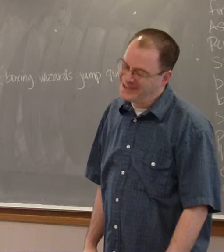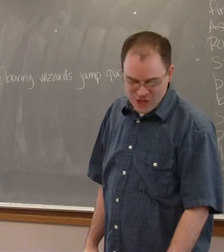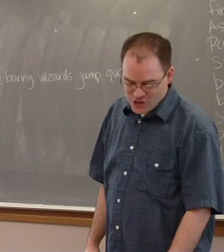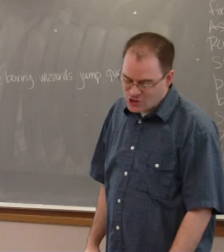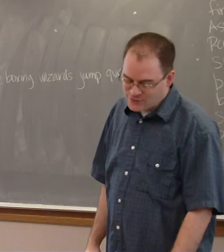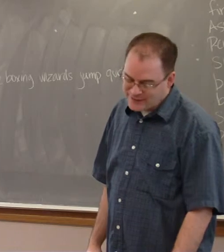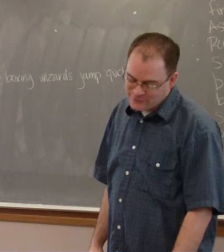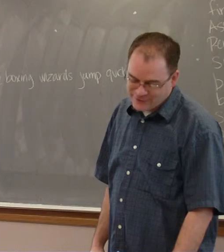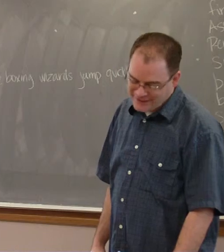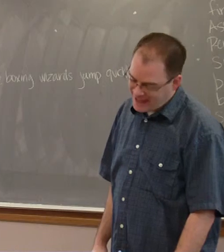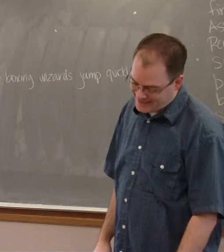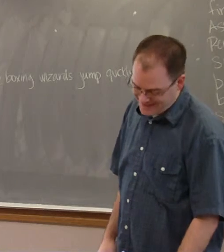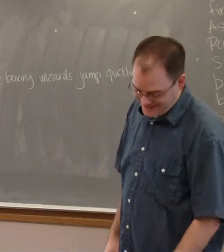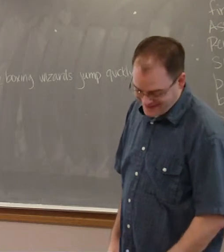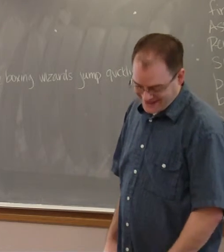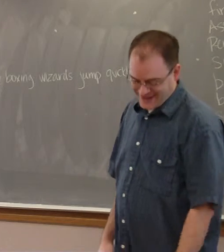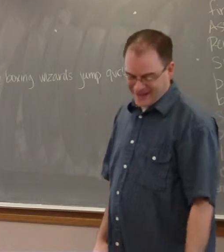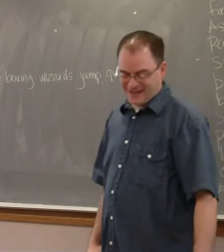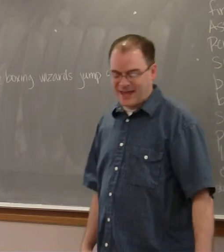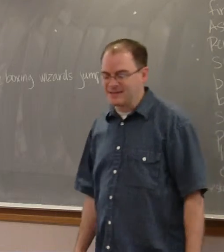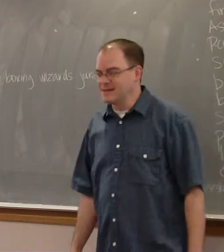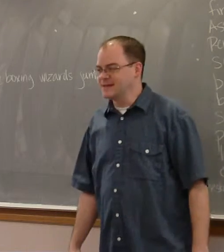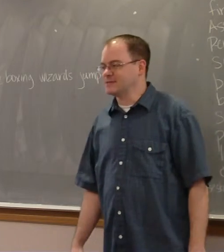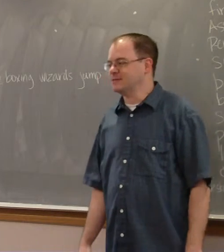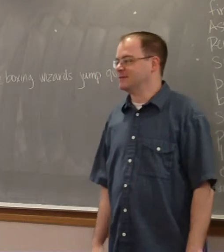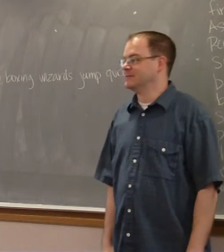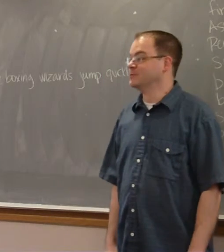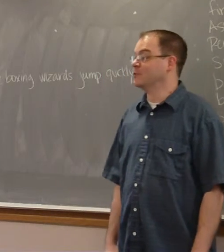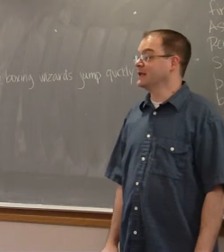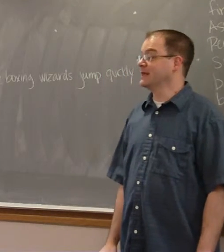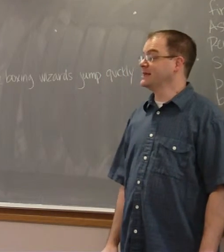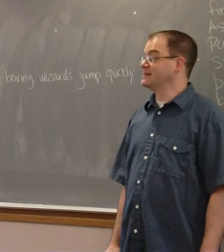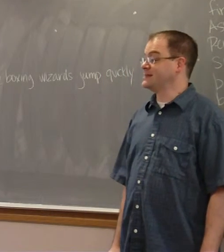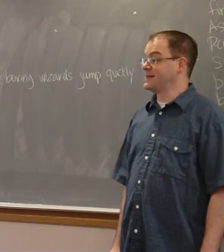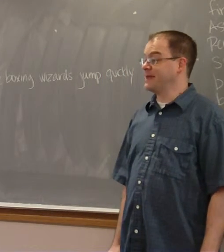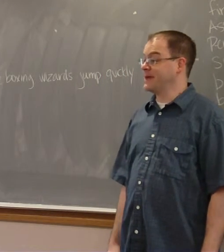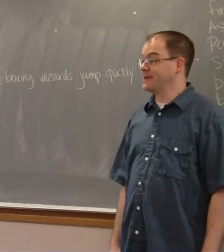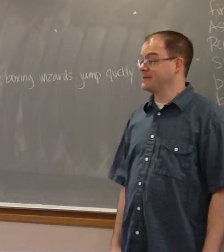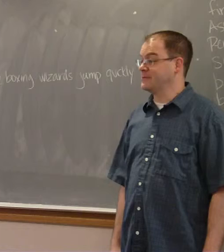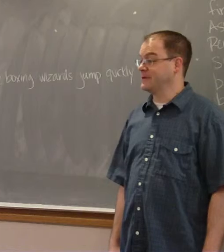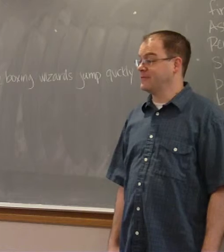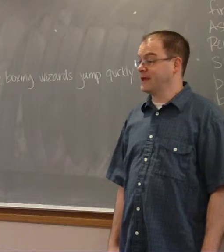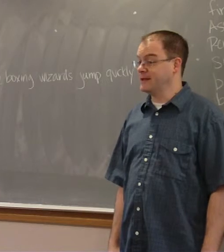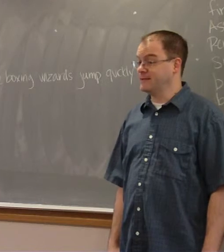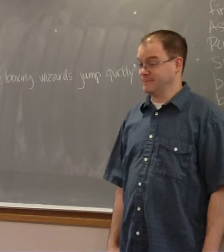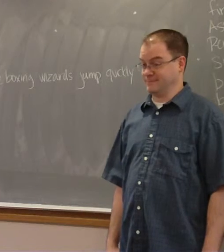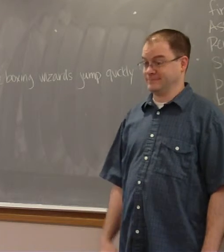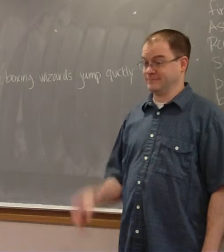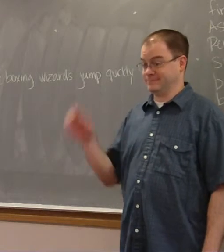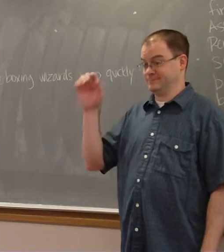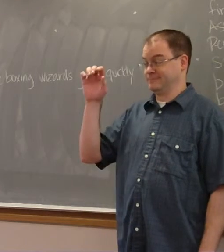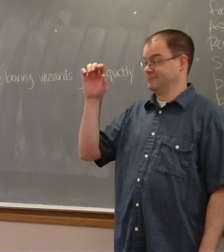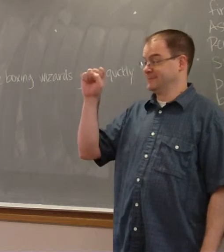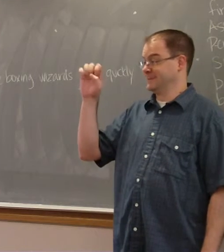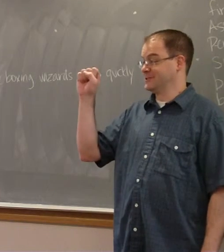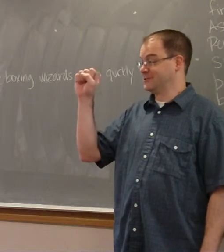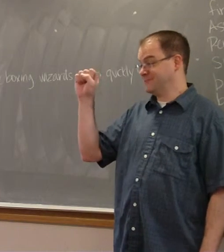No. No, really not. Okay, Sunday school. Really easy. Same as Relief Society. Sunday school.